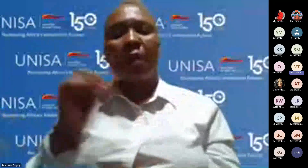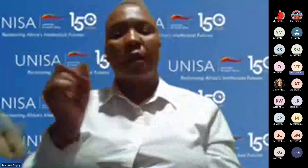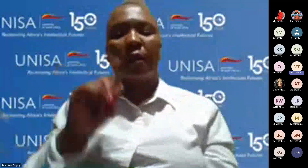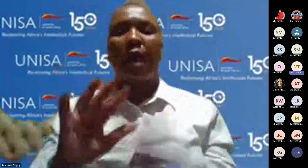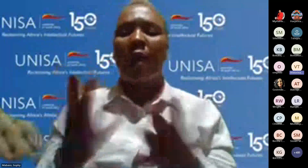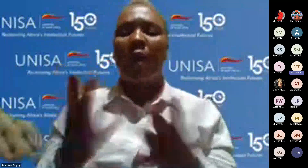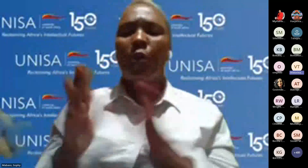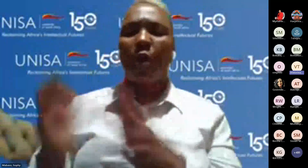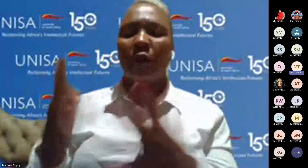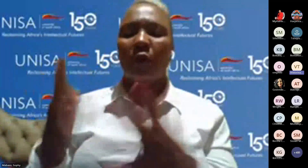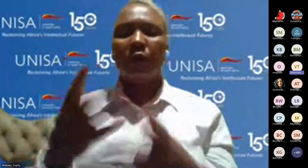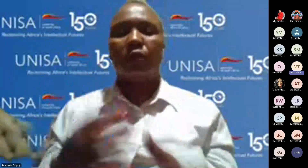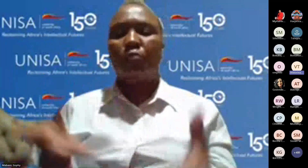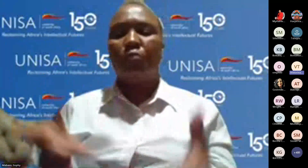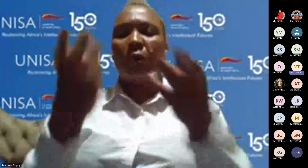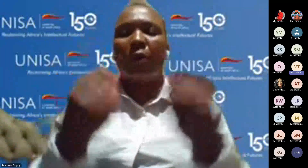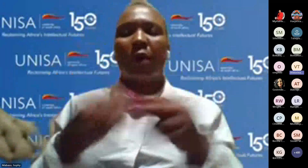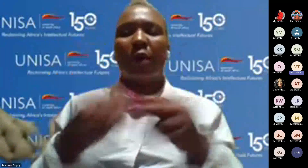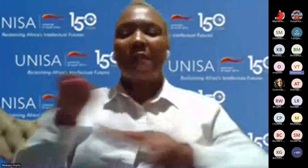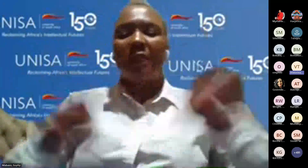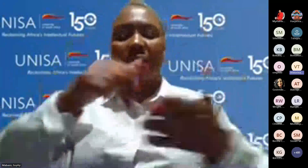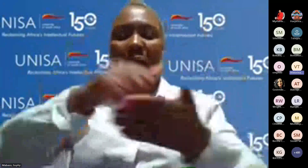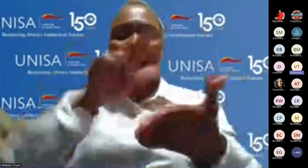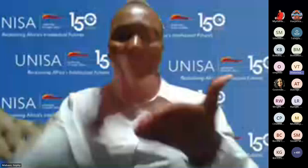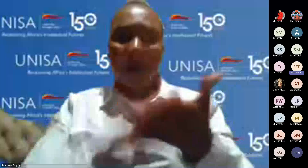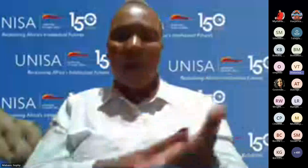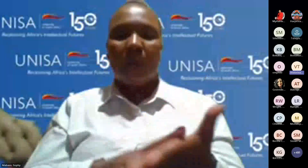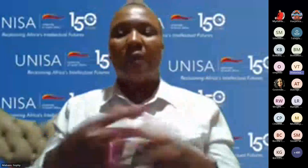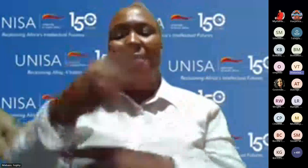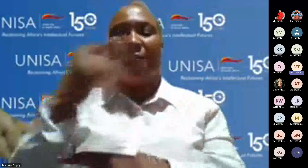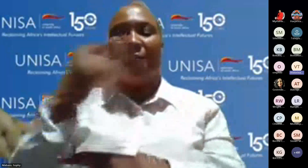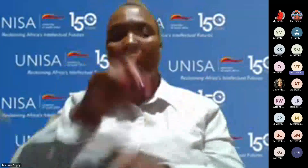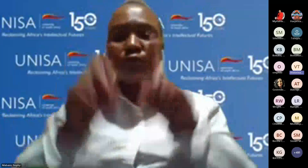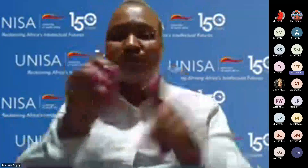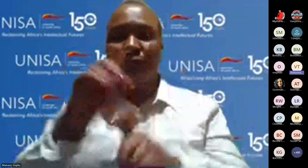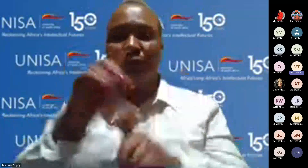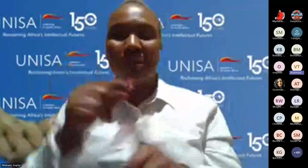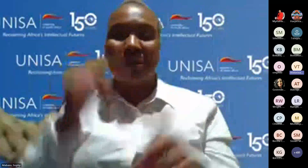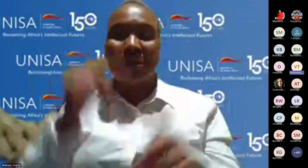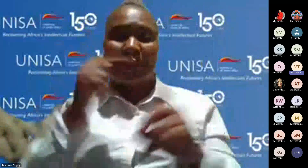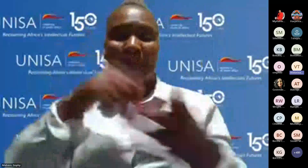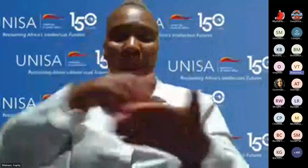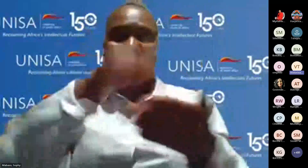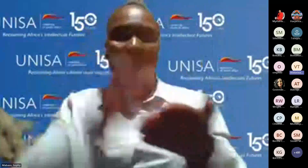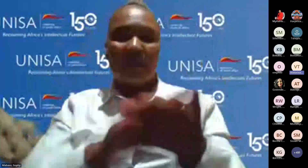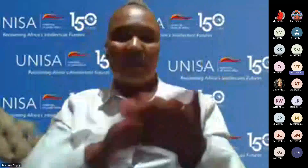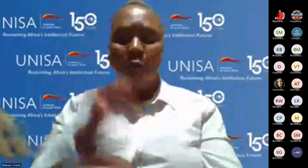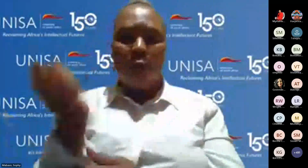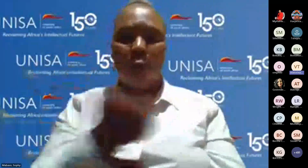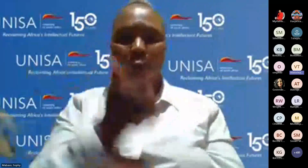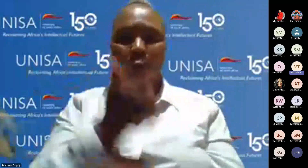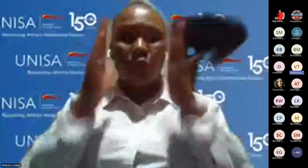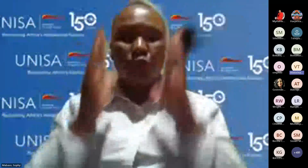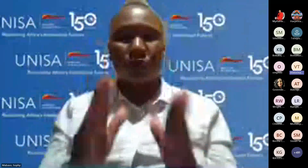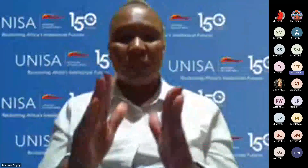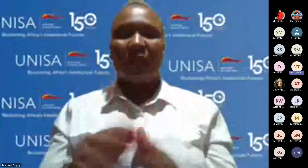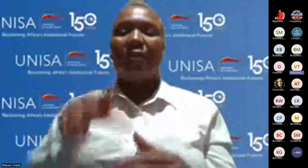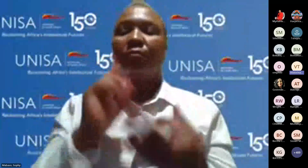we get the Invigilator app? The second question is this app for every student?